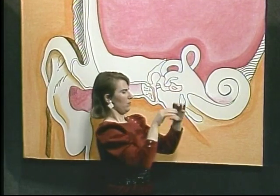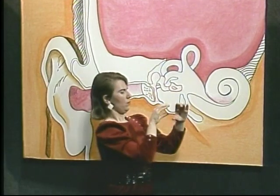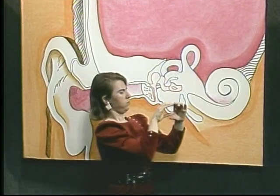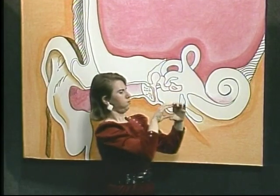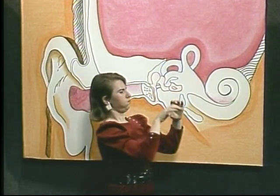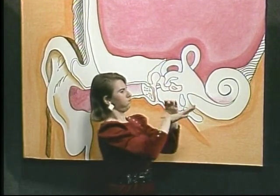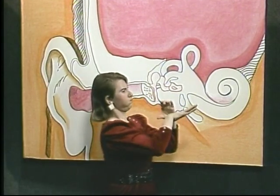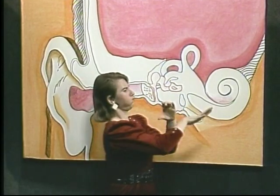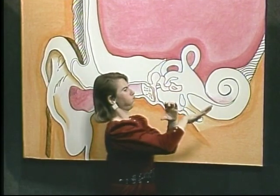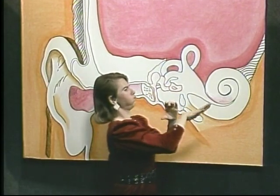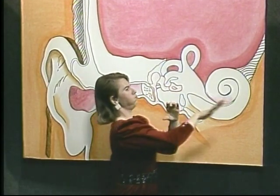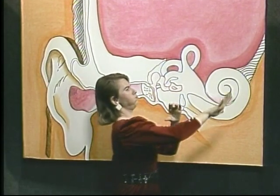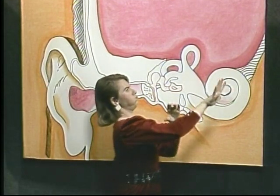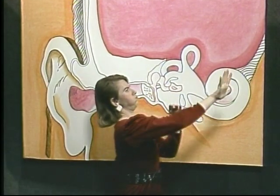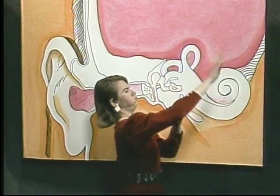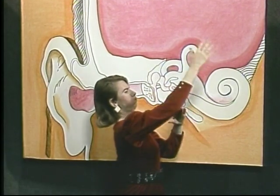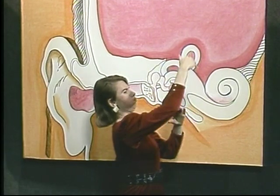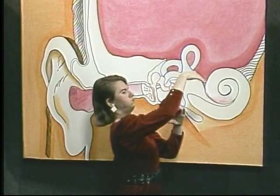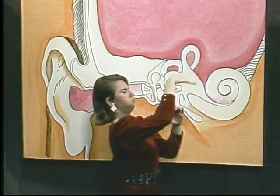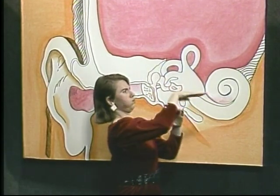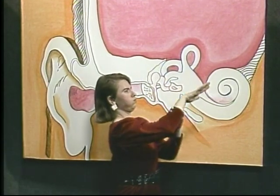Inside the cochlea, there is a thick fluid.